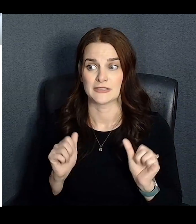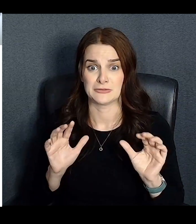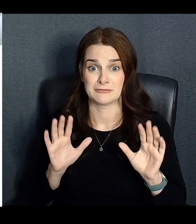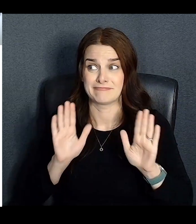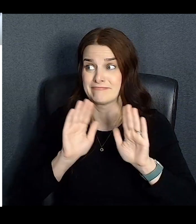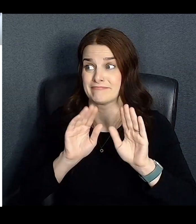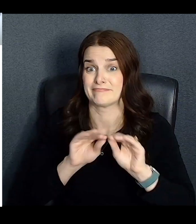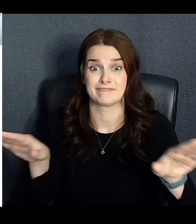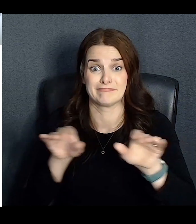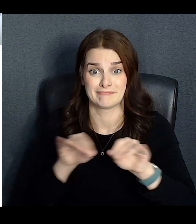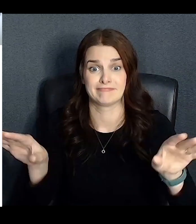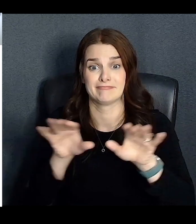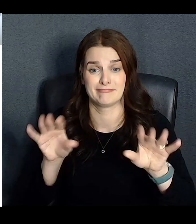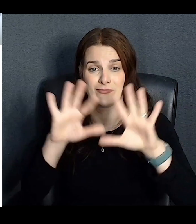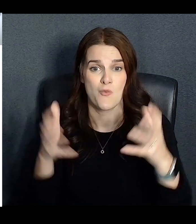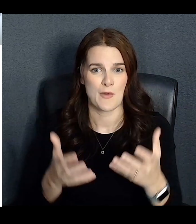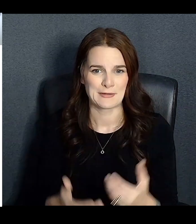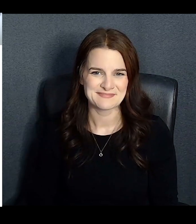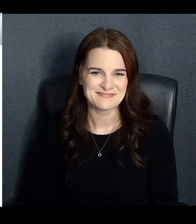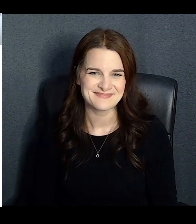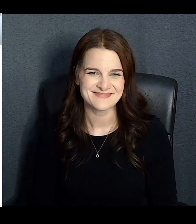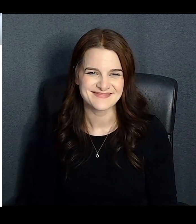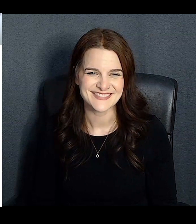so hard to push out into the world.